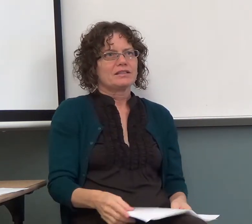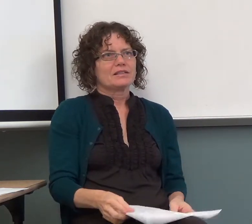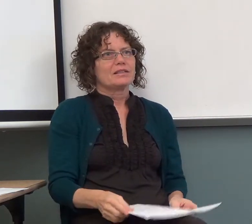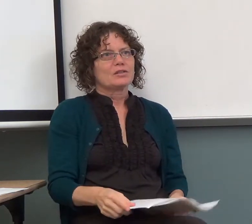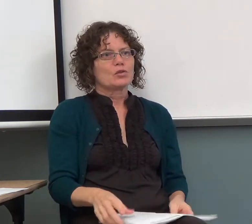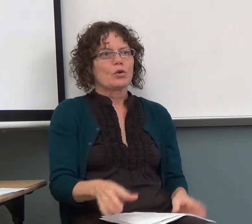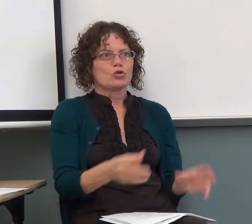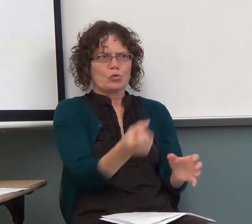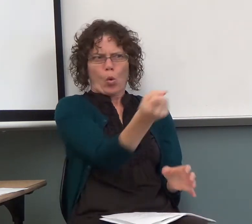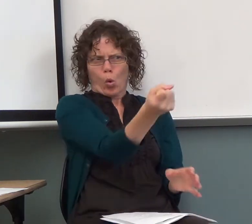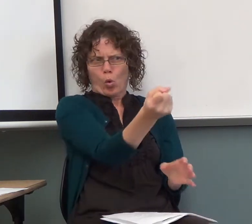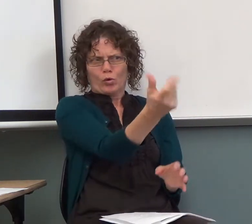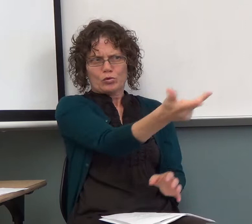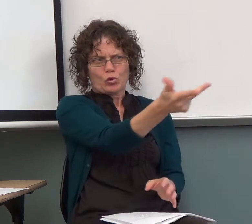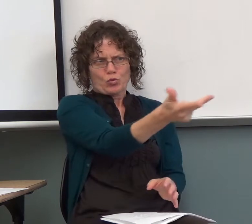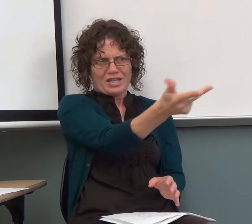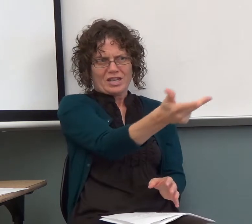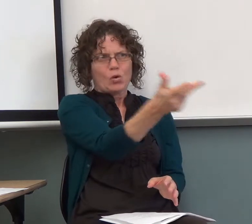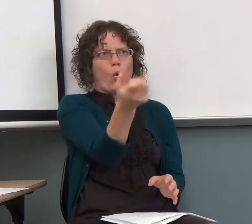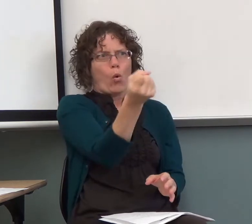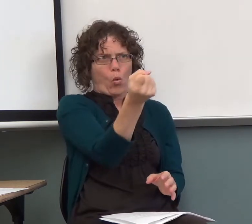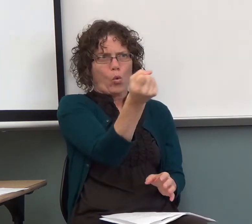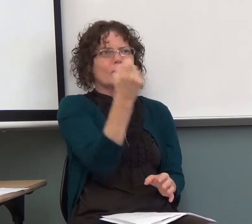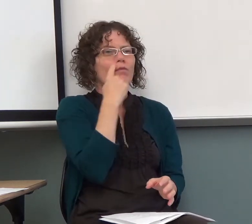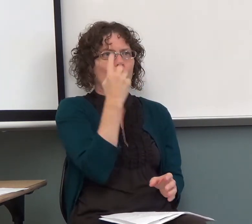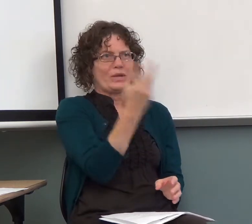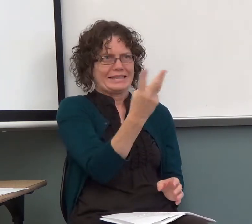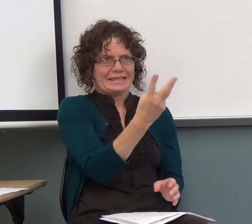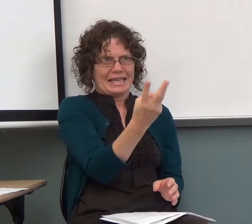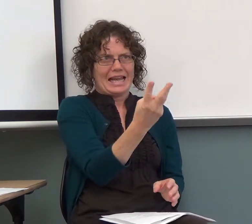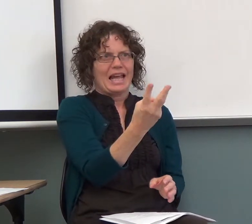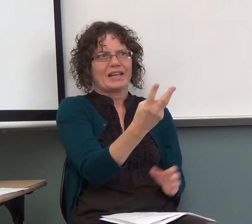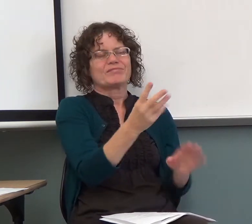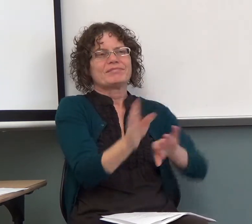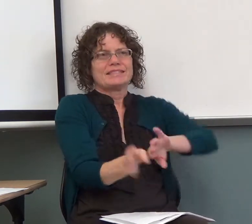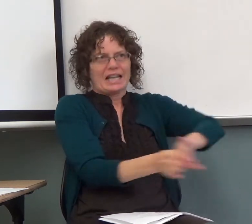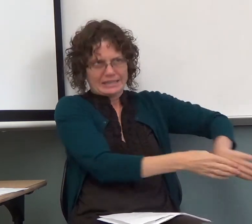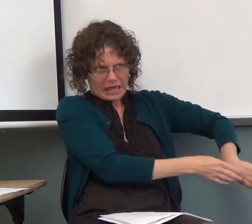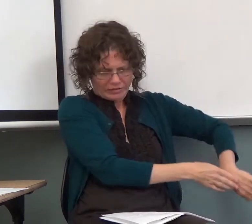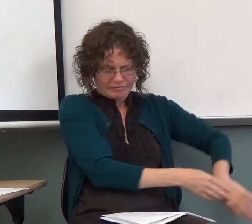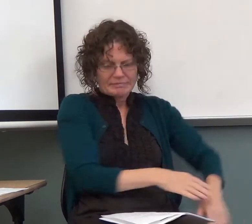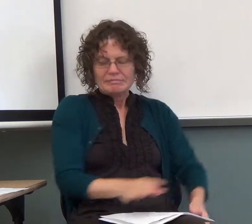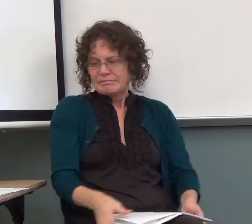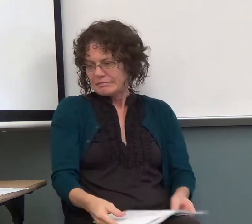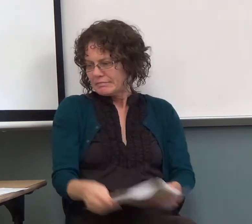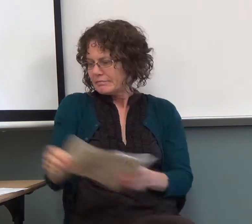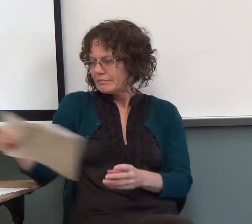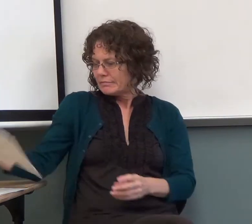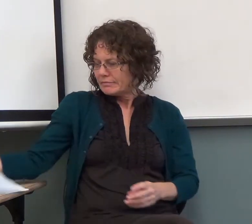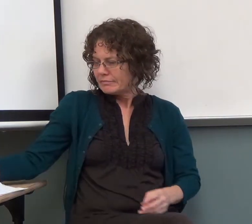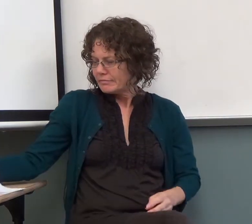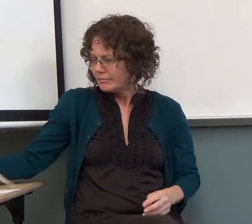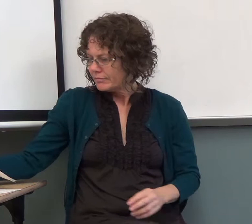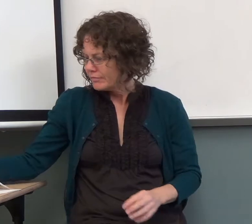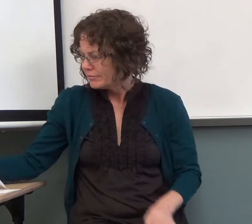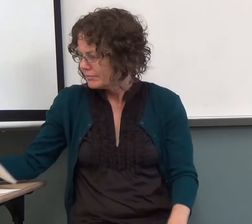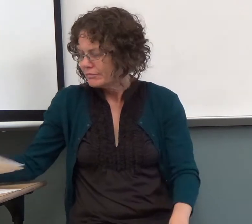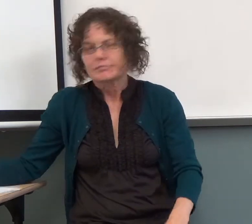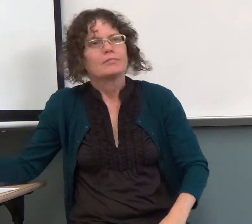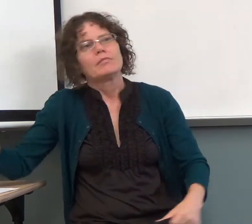So hang on to those. And that's what we're working on right now. We've looked at parts of speech, some parts of